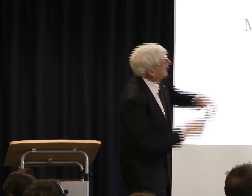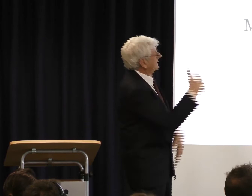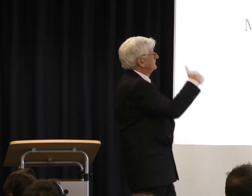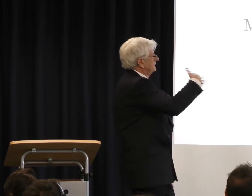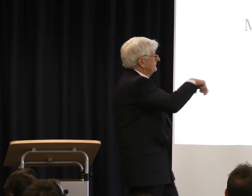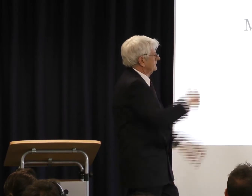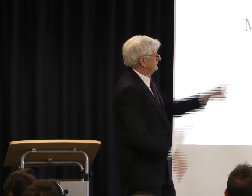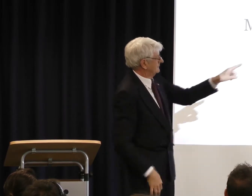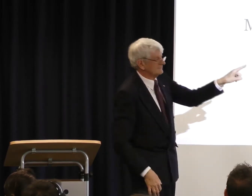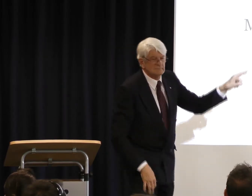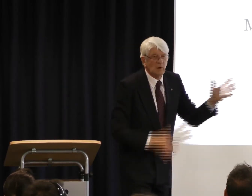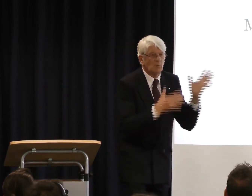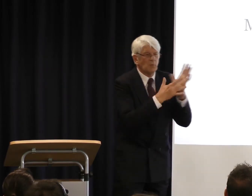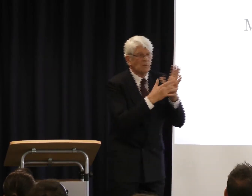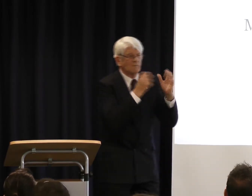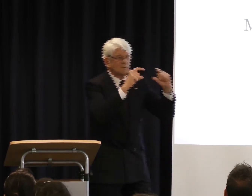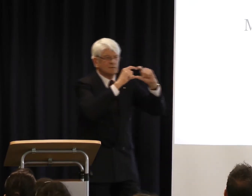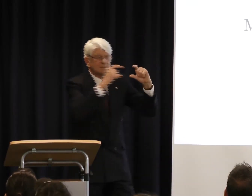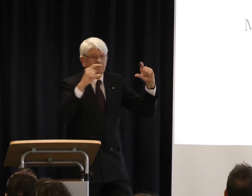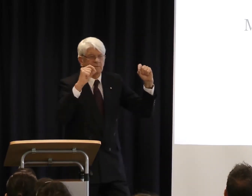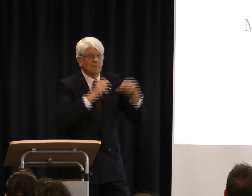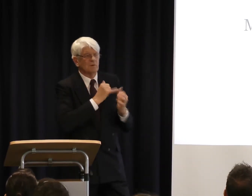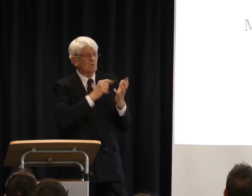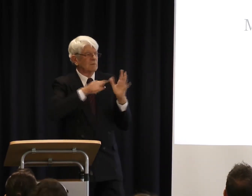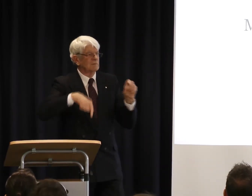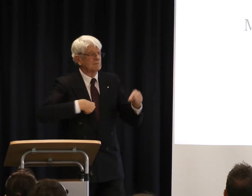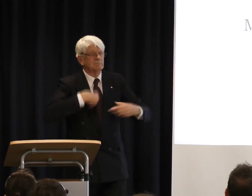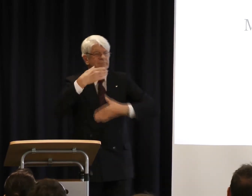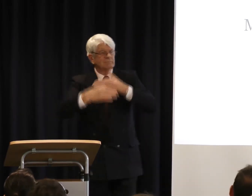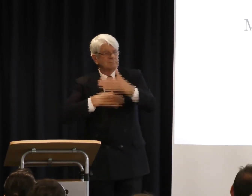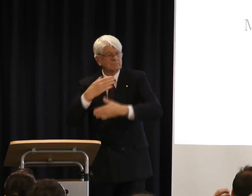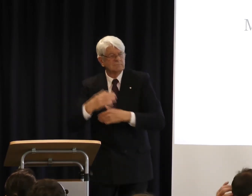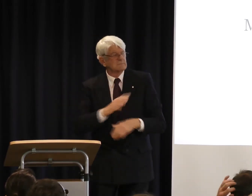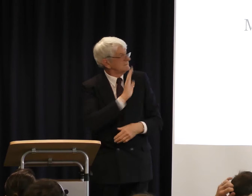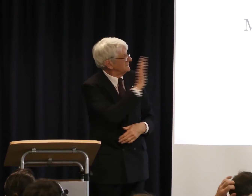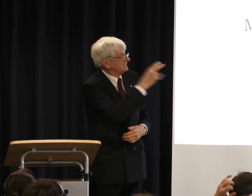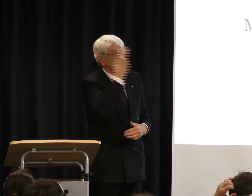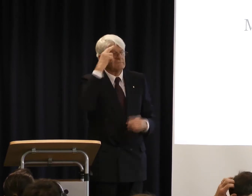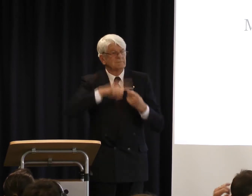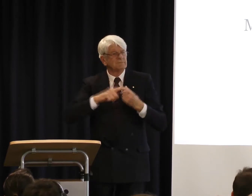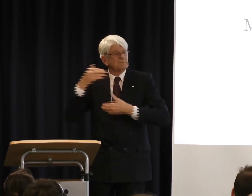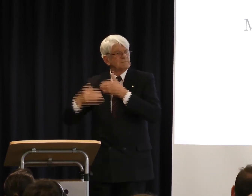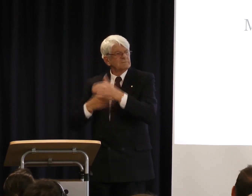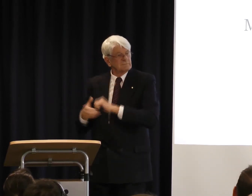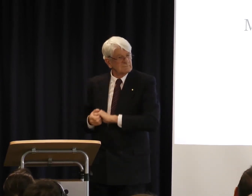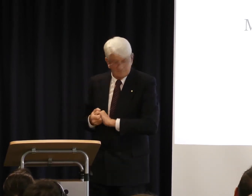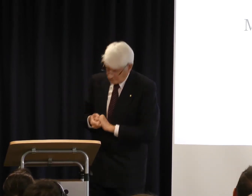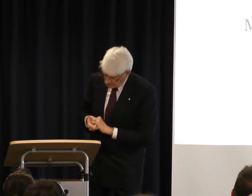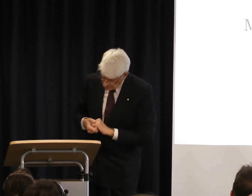some information to that photograph, because many people newer in the community don't know John,